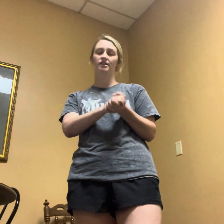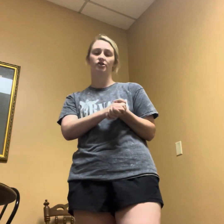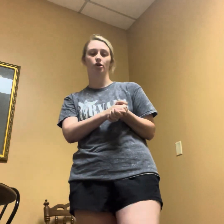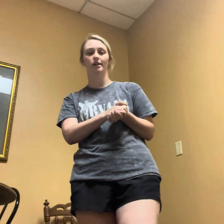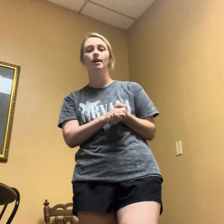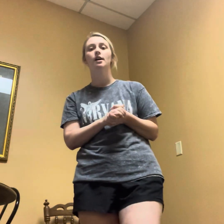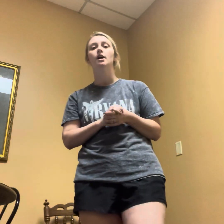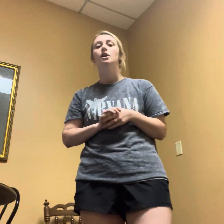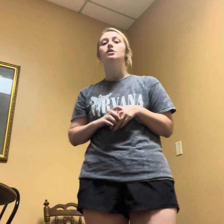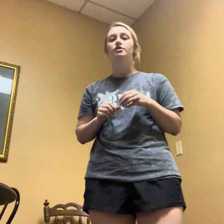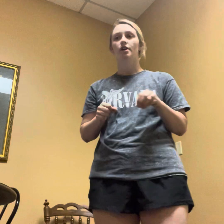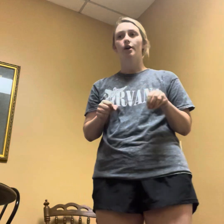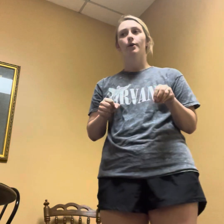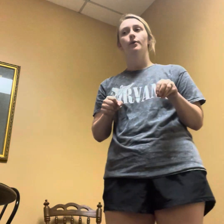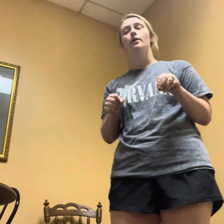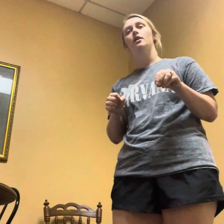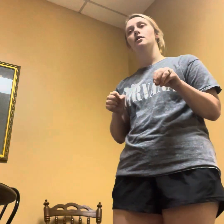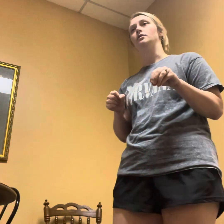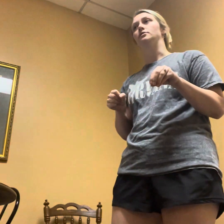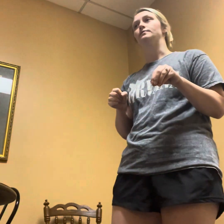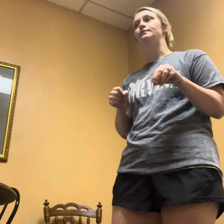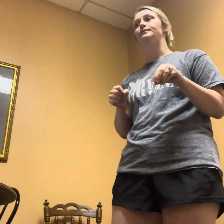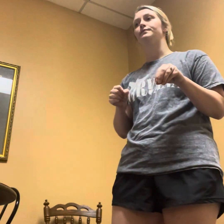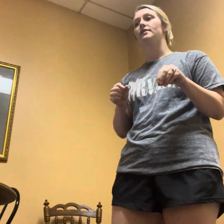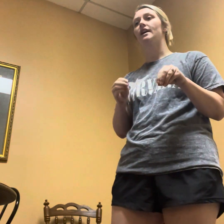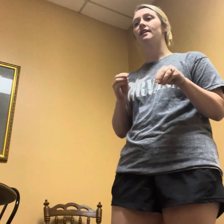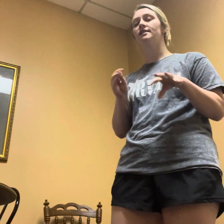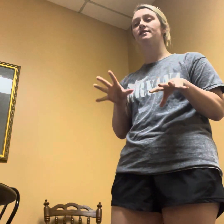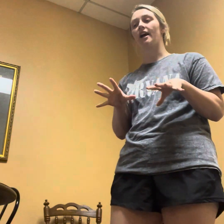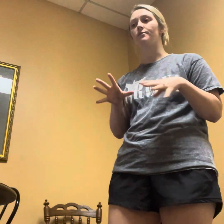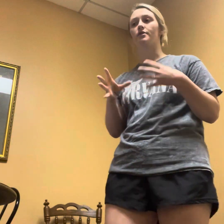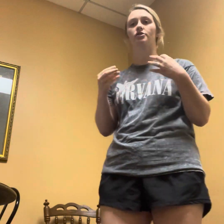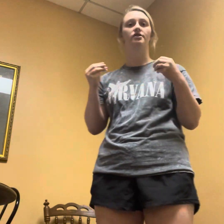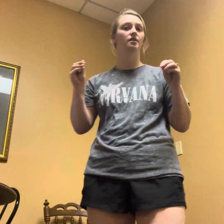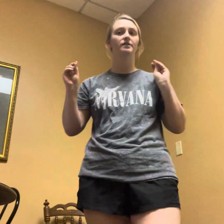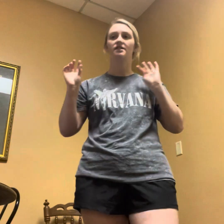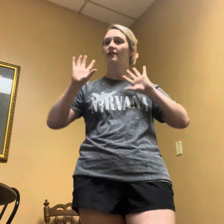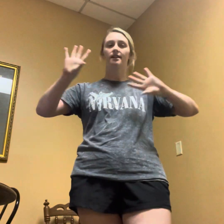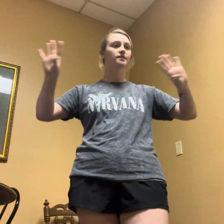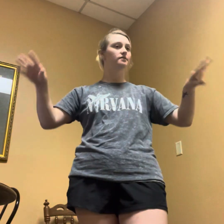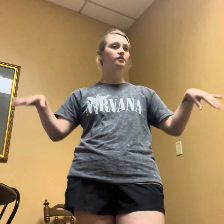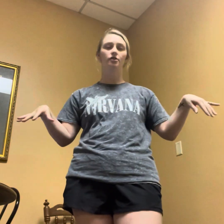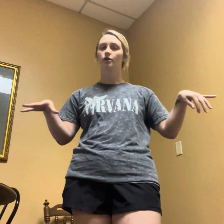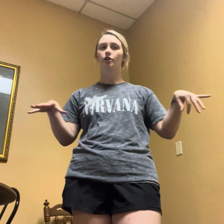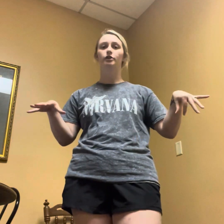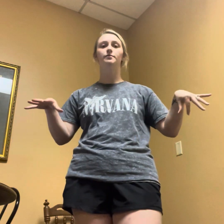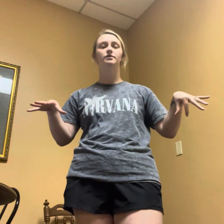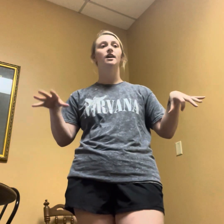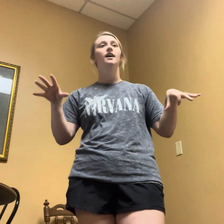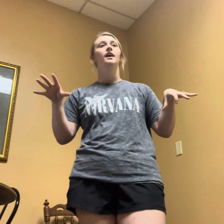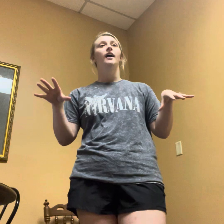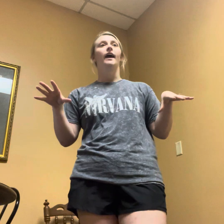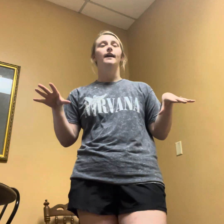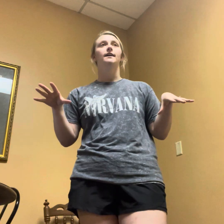started. So in this game, you're just going to be divided into two groups,